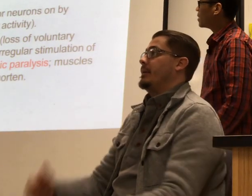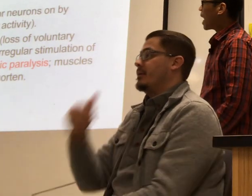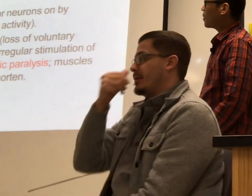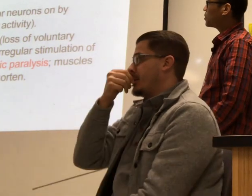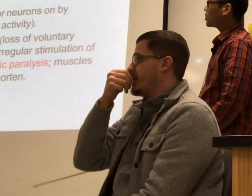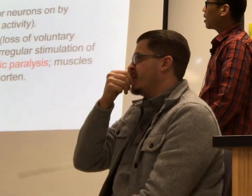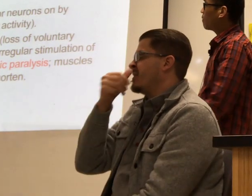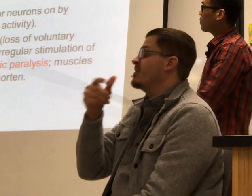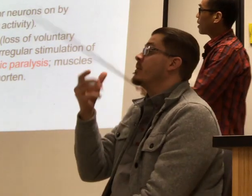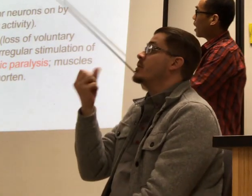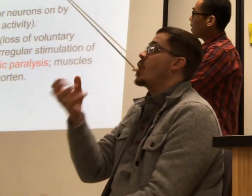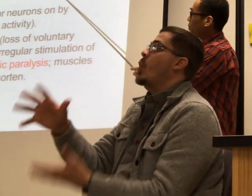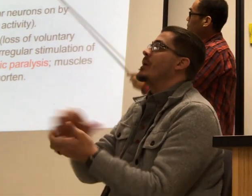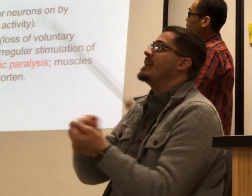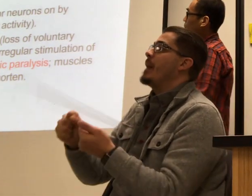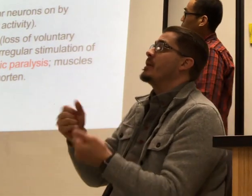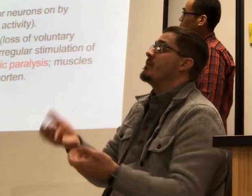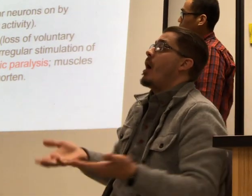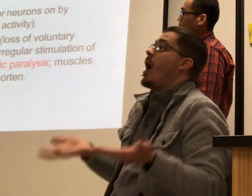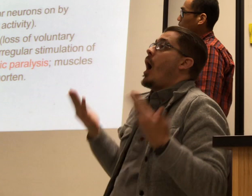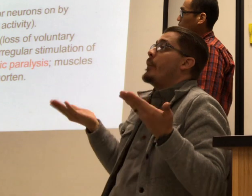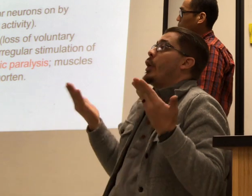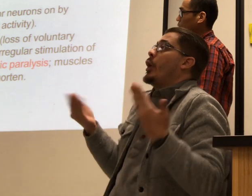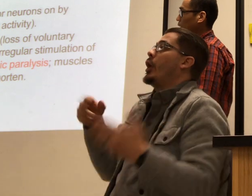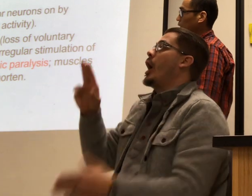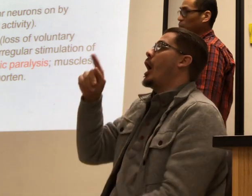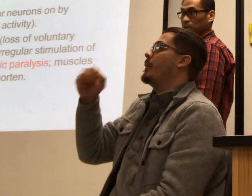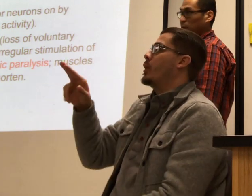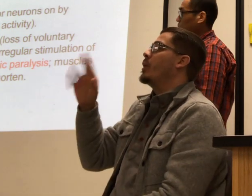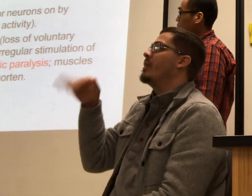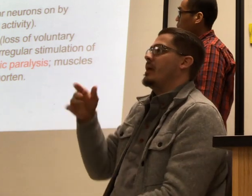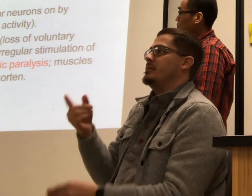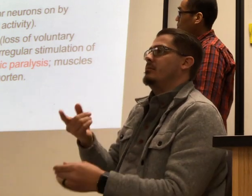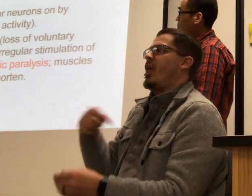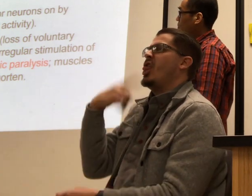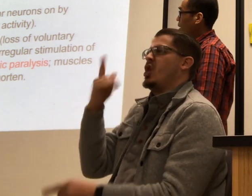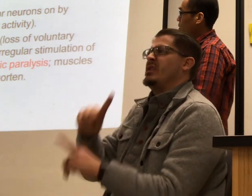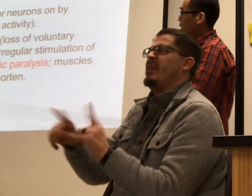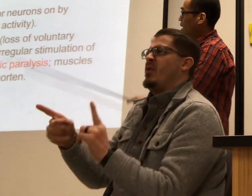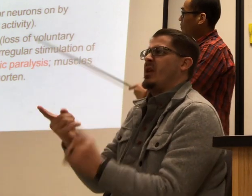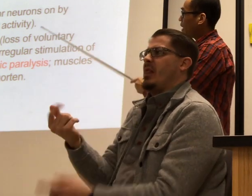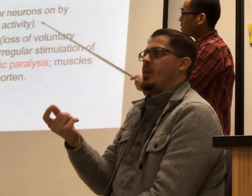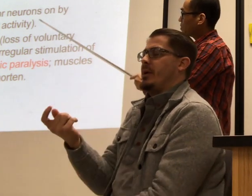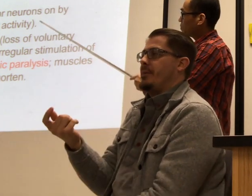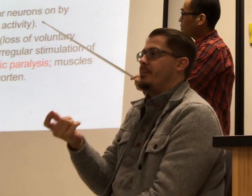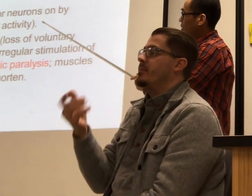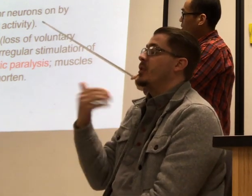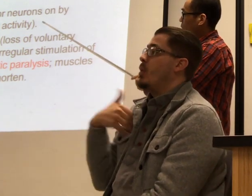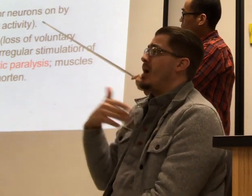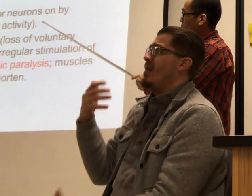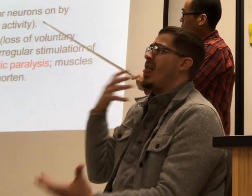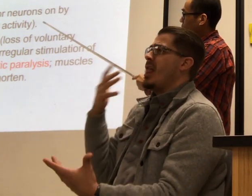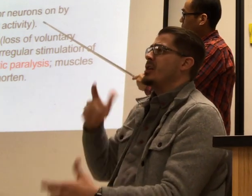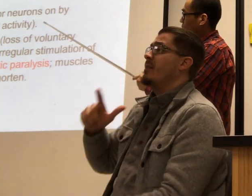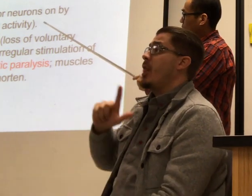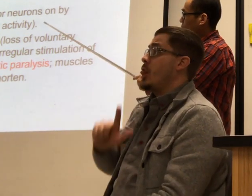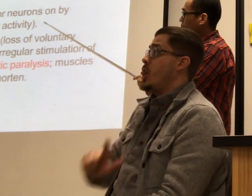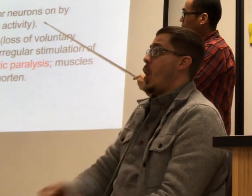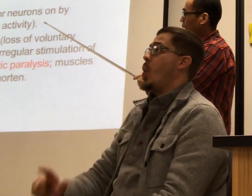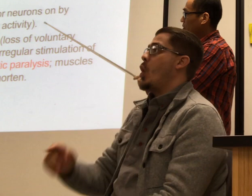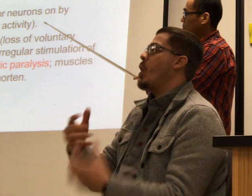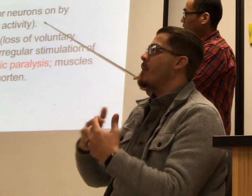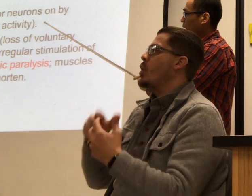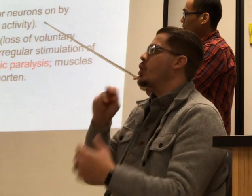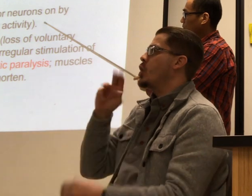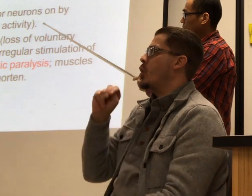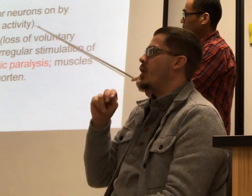And so damage of the upper motor neurons may present differently. You have lots of lower motor neurons, they're